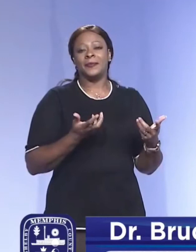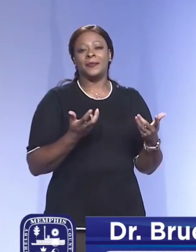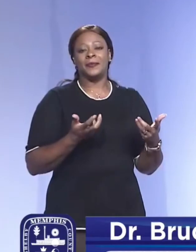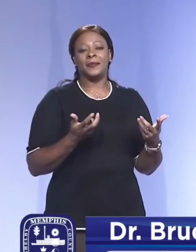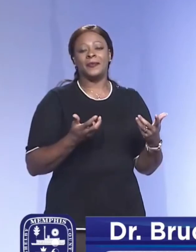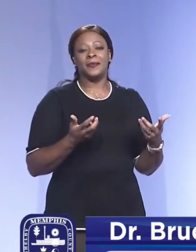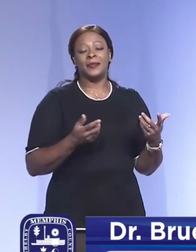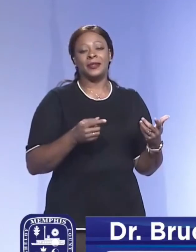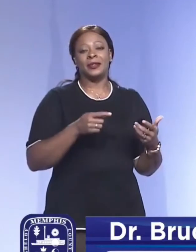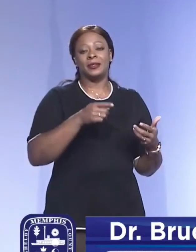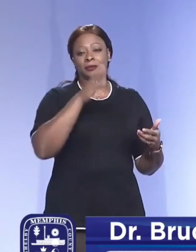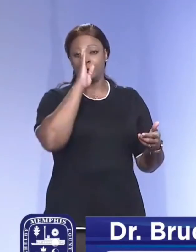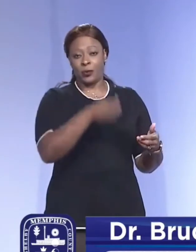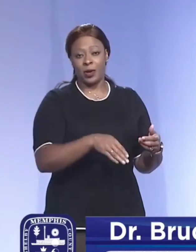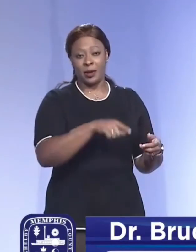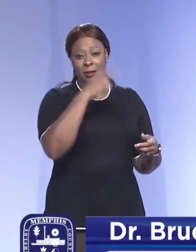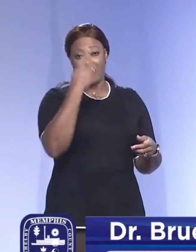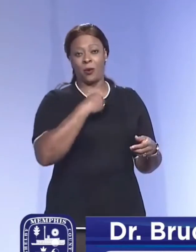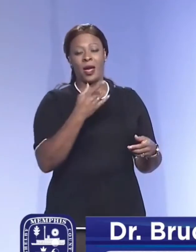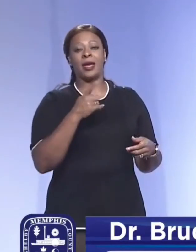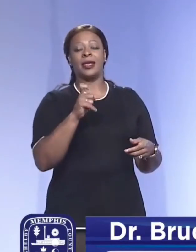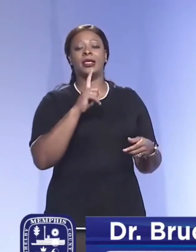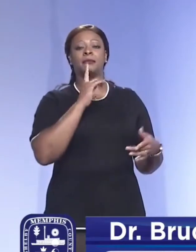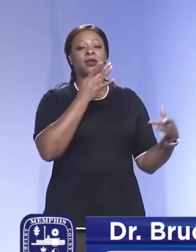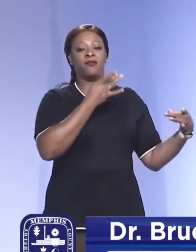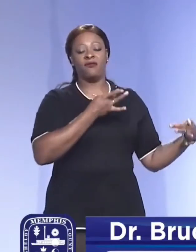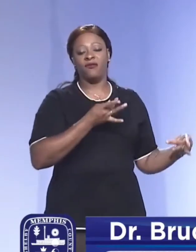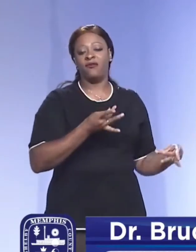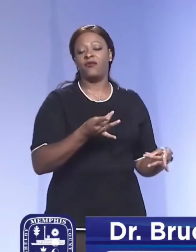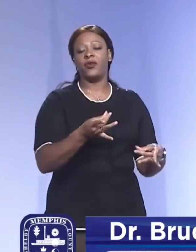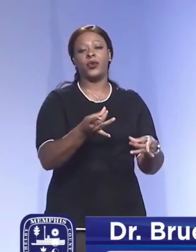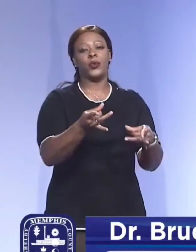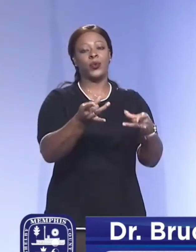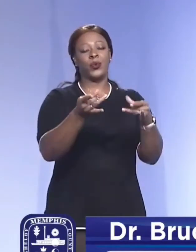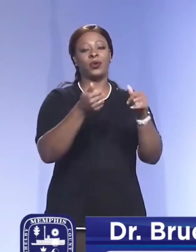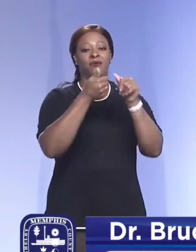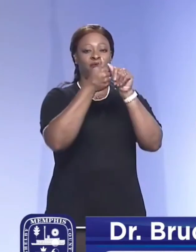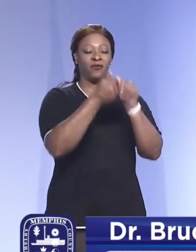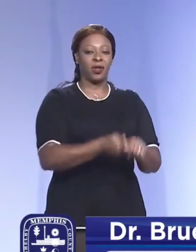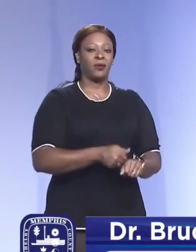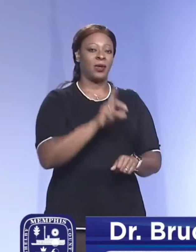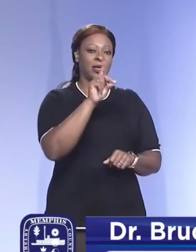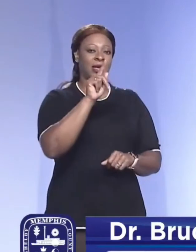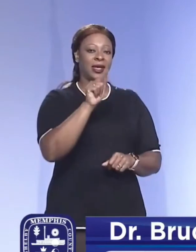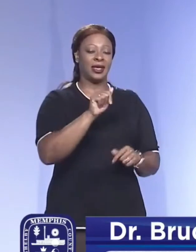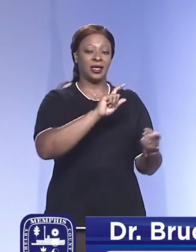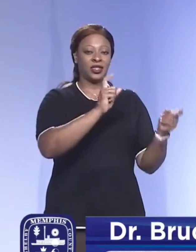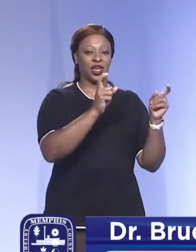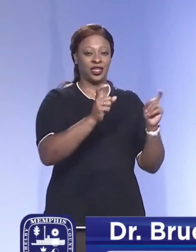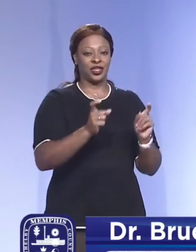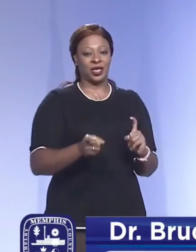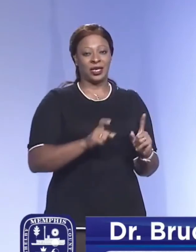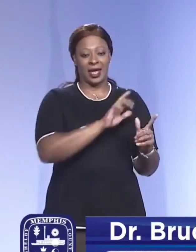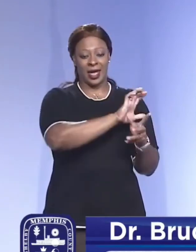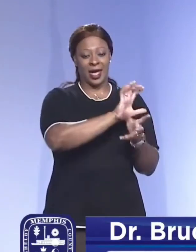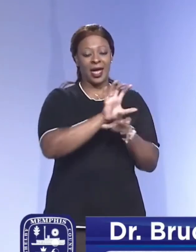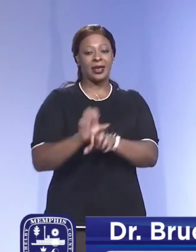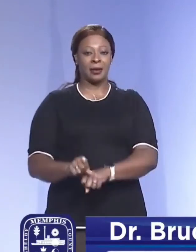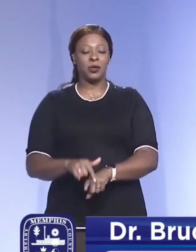and white. It needs to be fluid because the data changes. So we don't want to